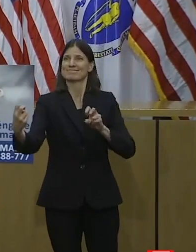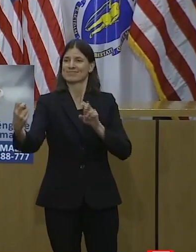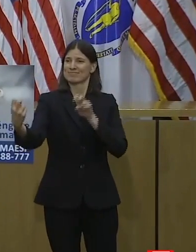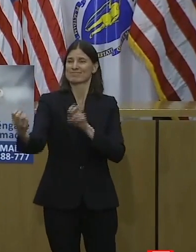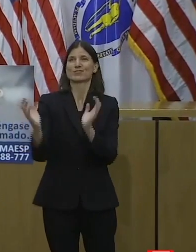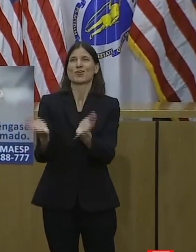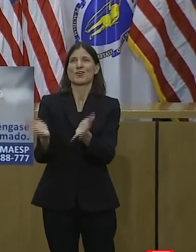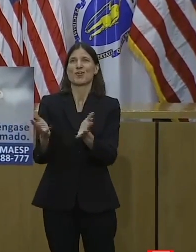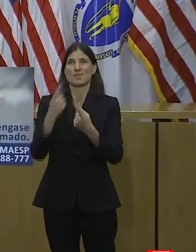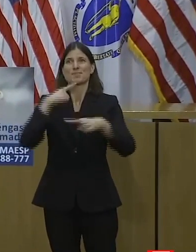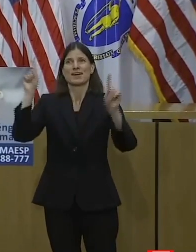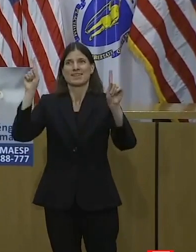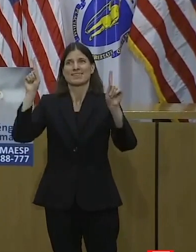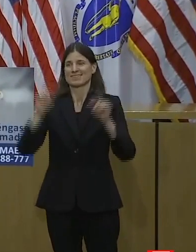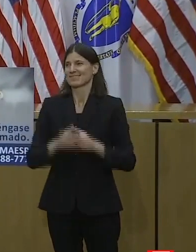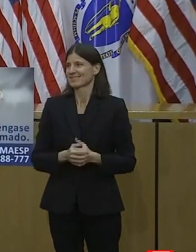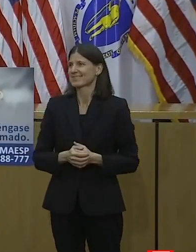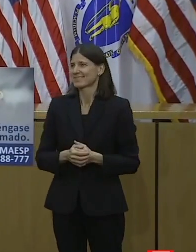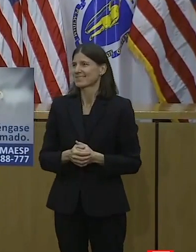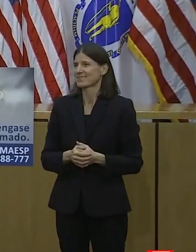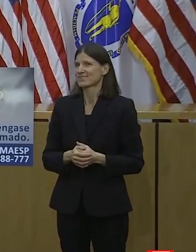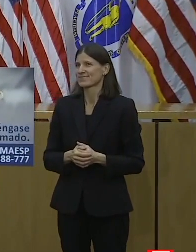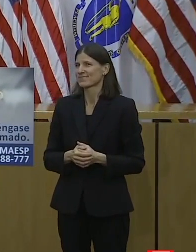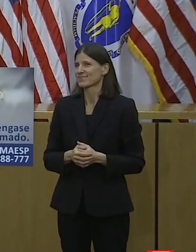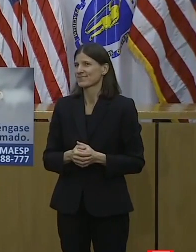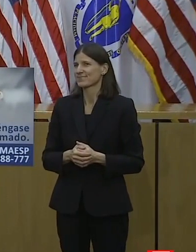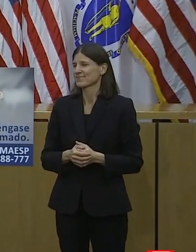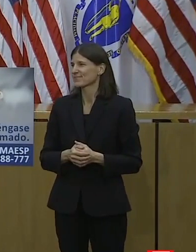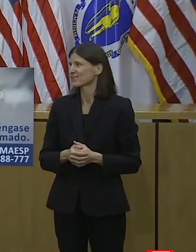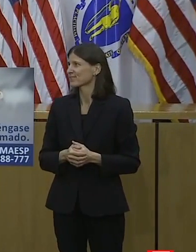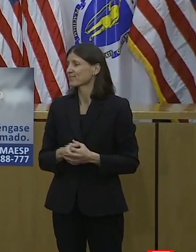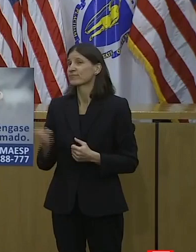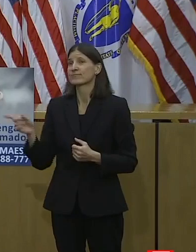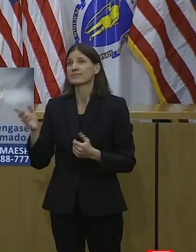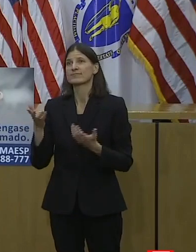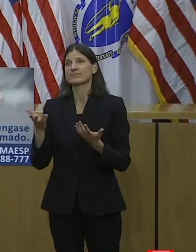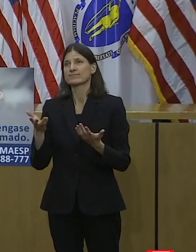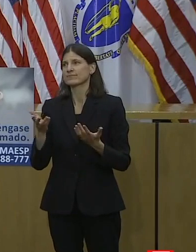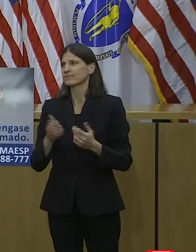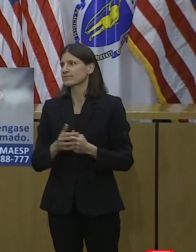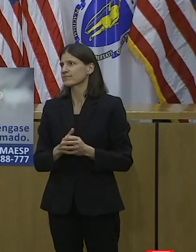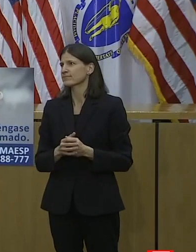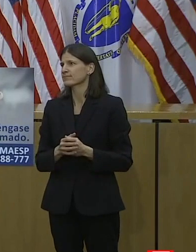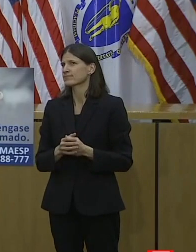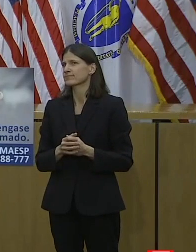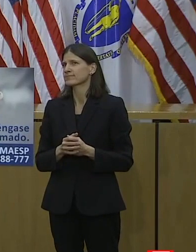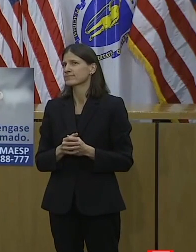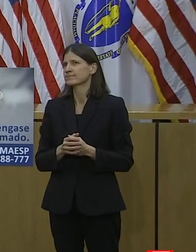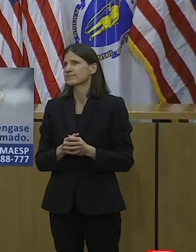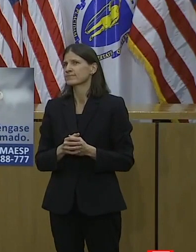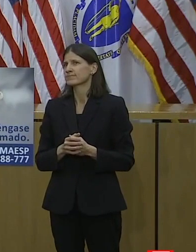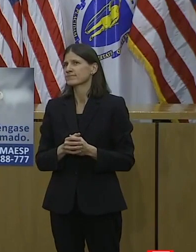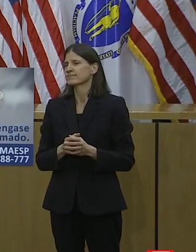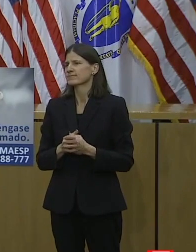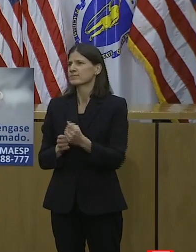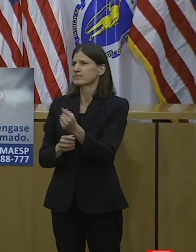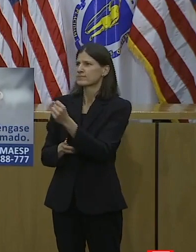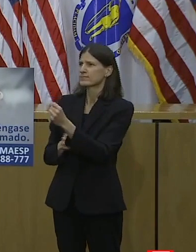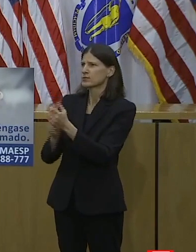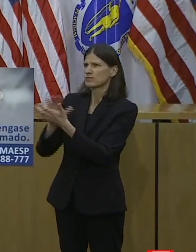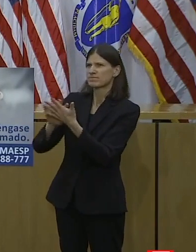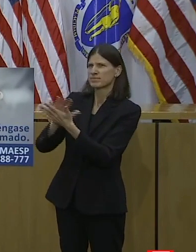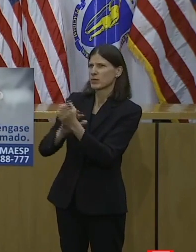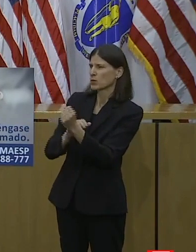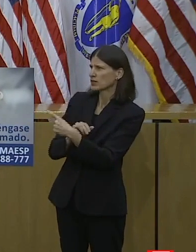online. Yeah, so I have heard from my friends with visual impairments, so people who